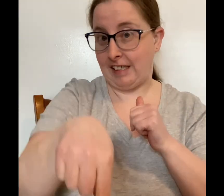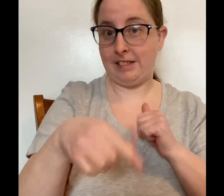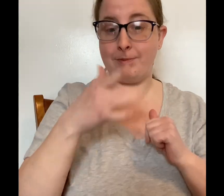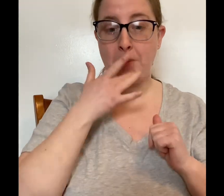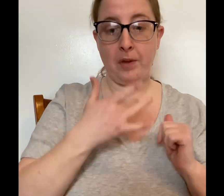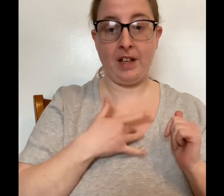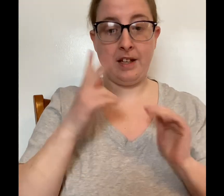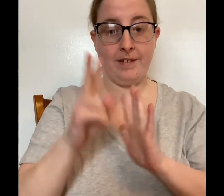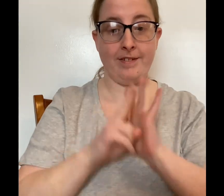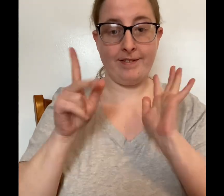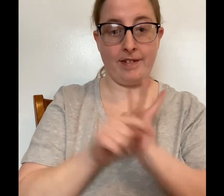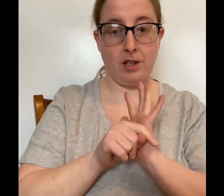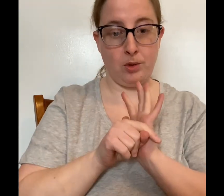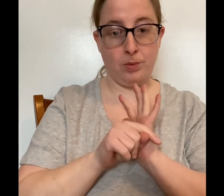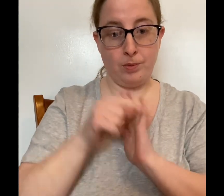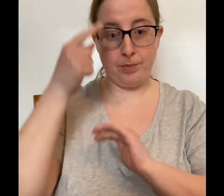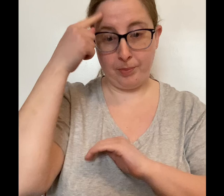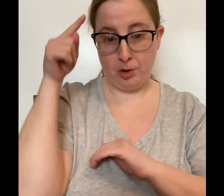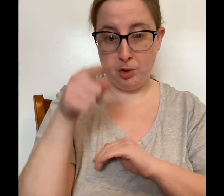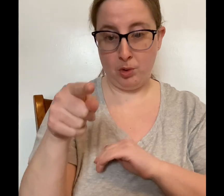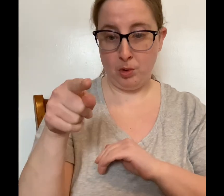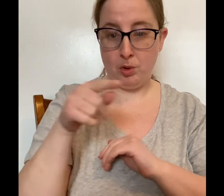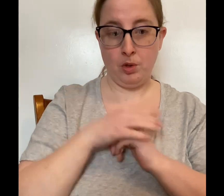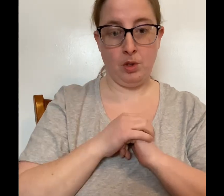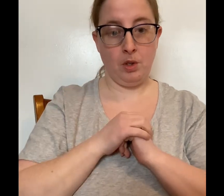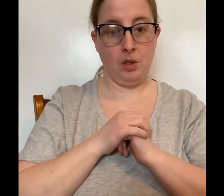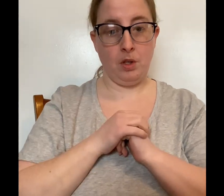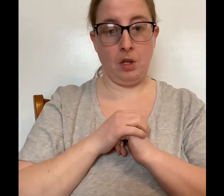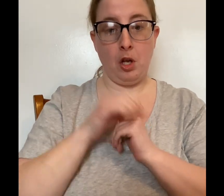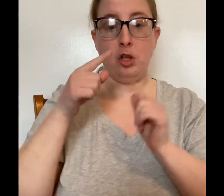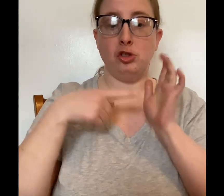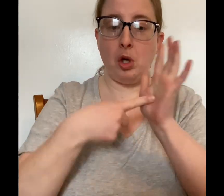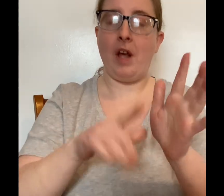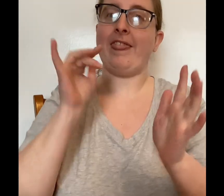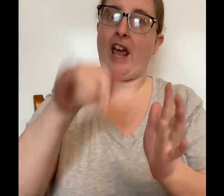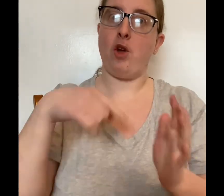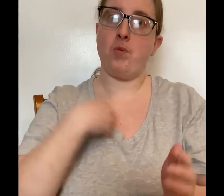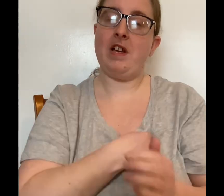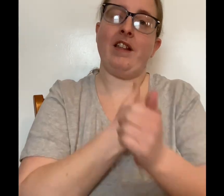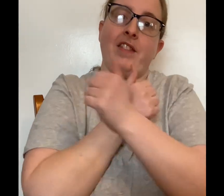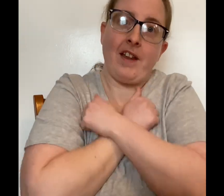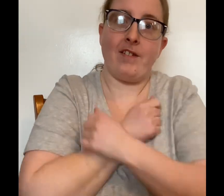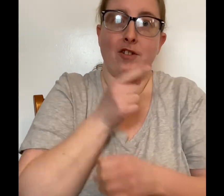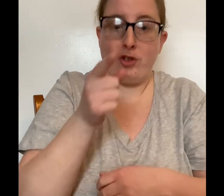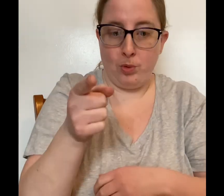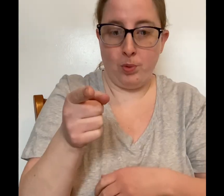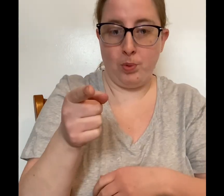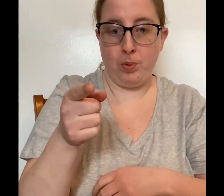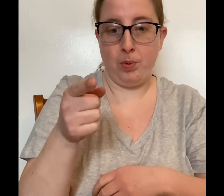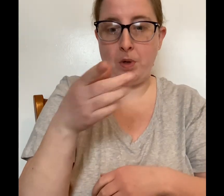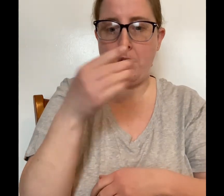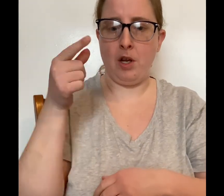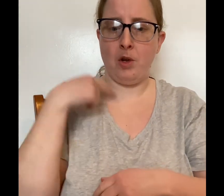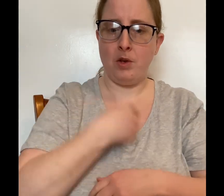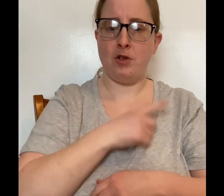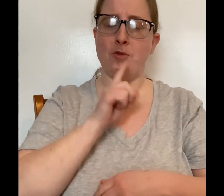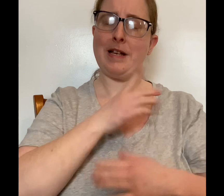special birthday video for you to show you that we love you and we really appreciate